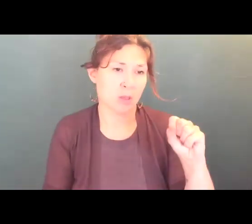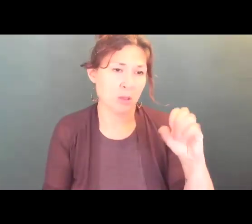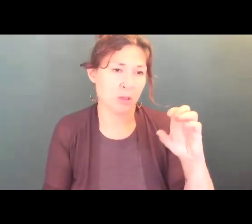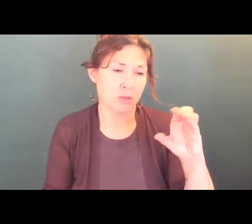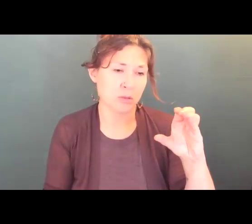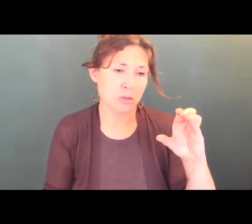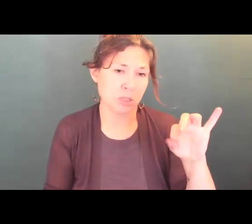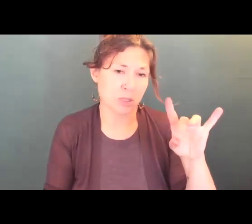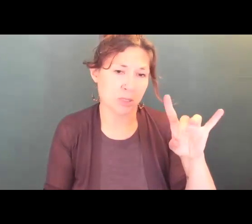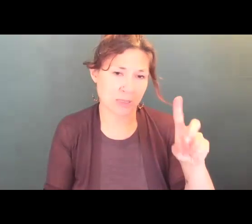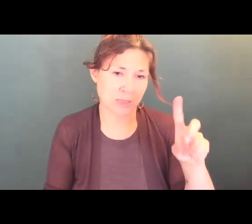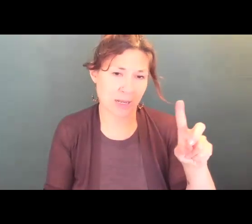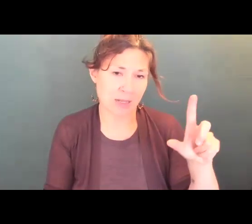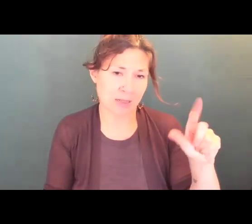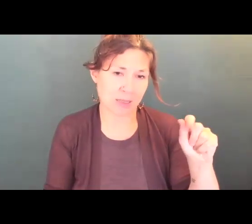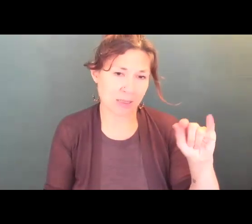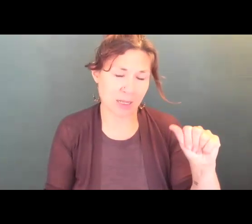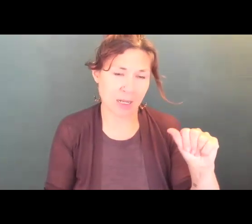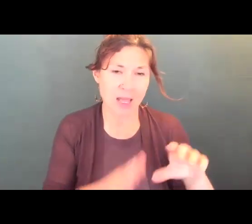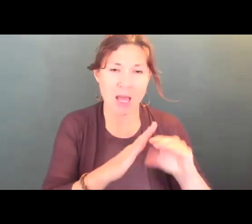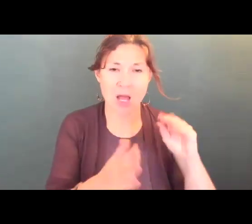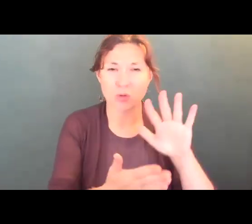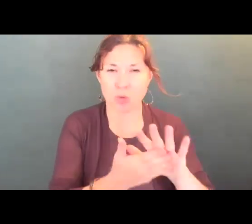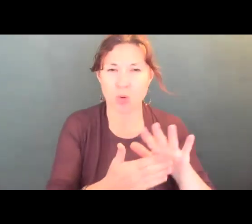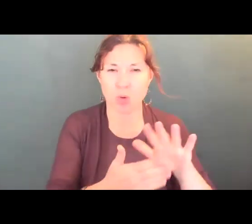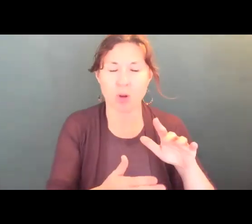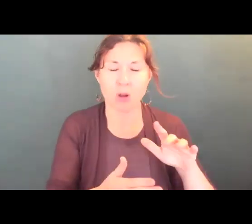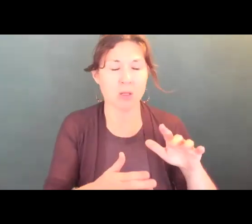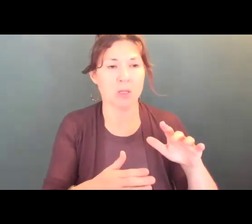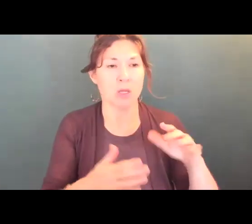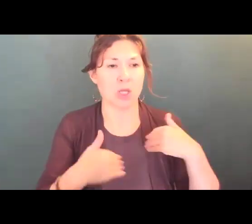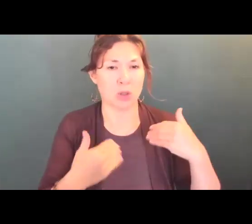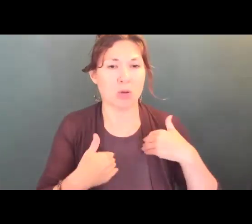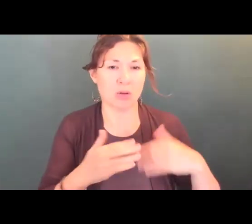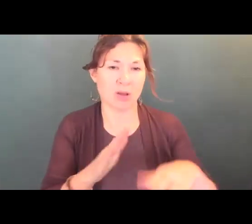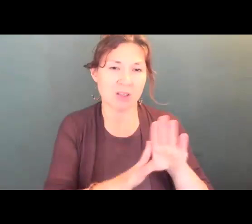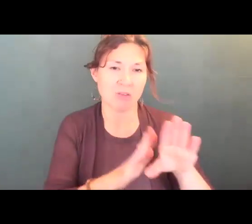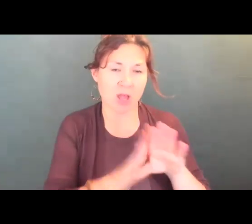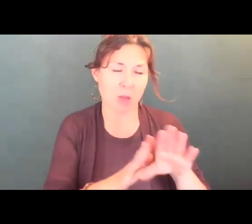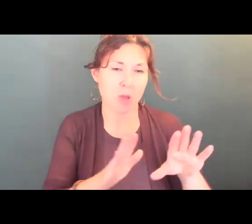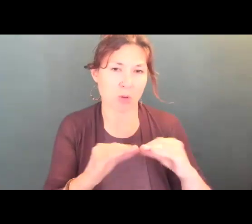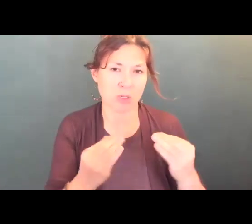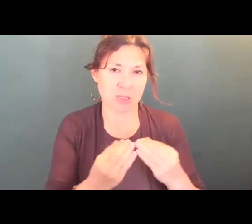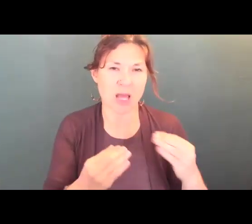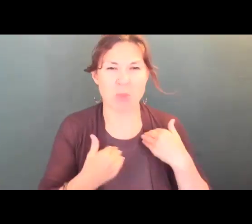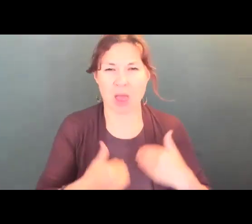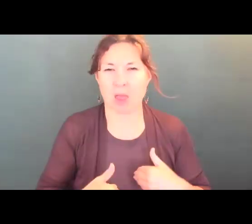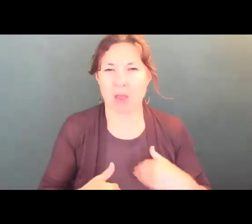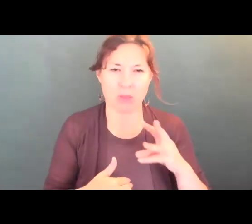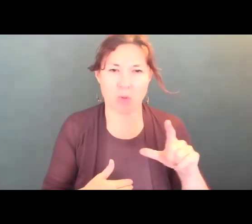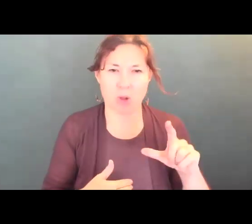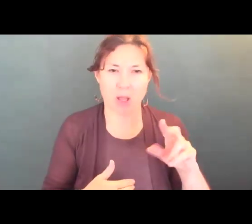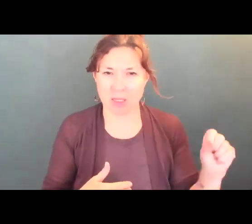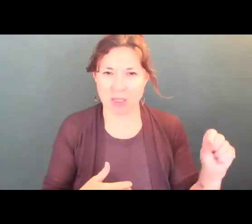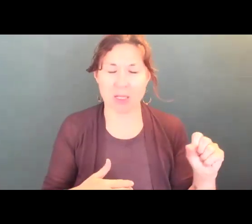an out-of-school time youth development organization located in Roxbury as their health and wellness manager. I'm also